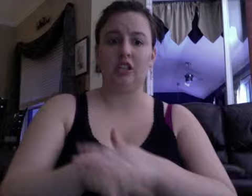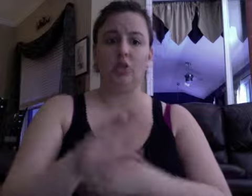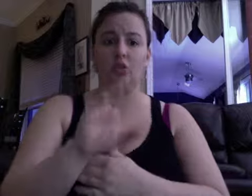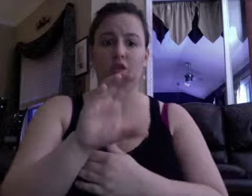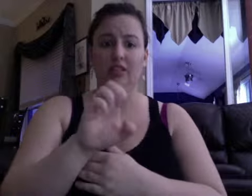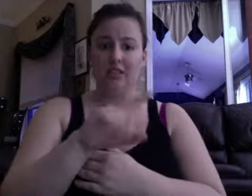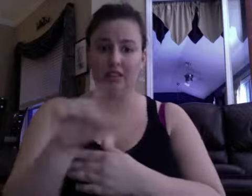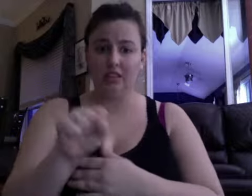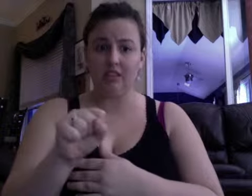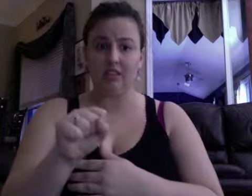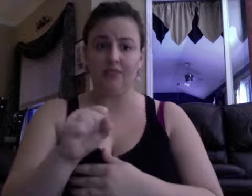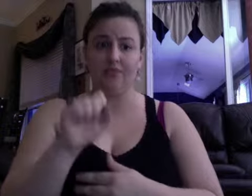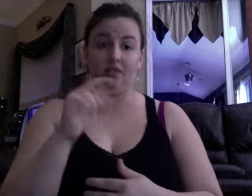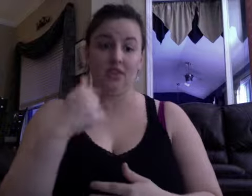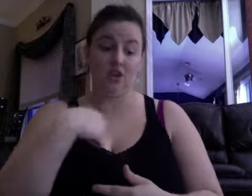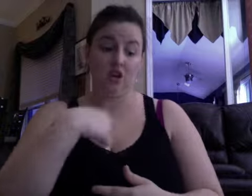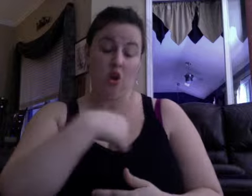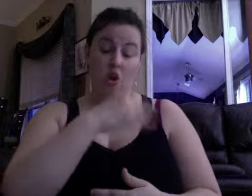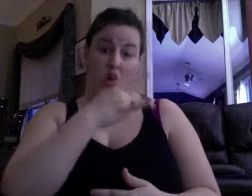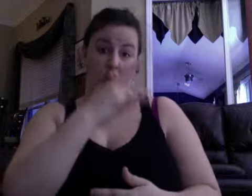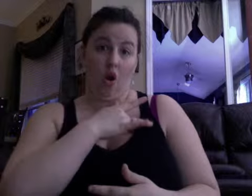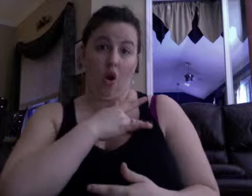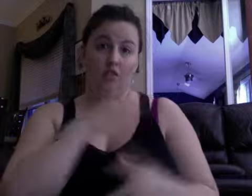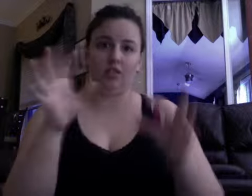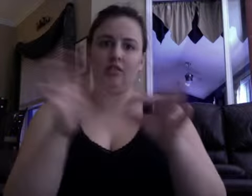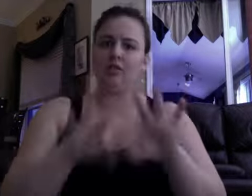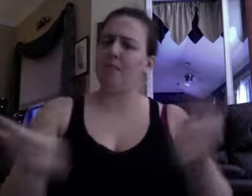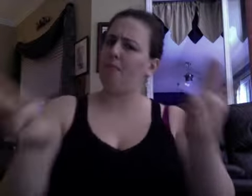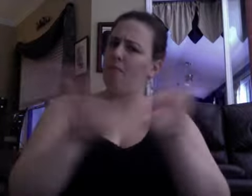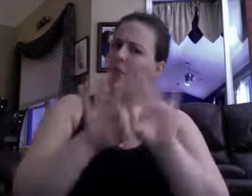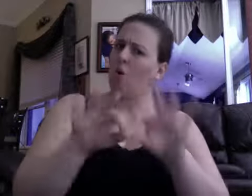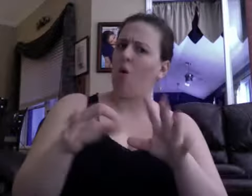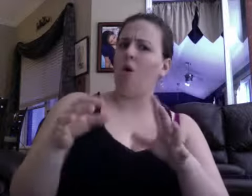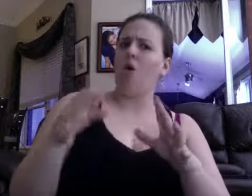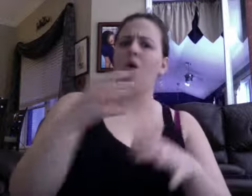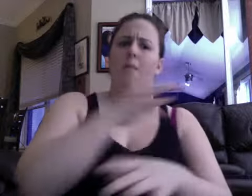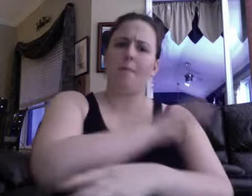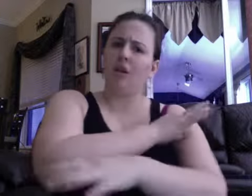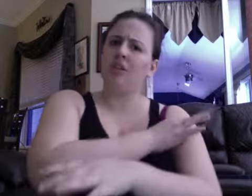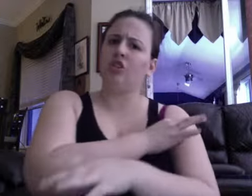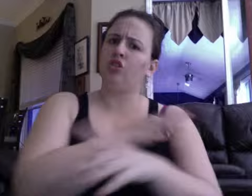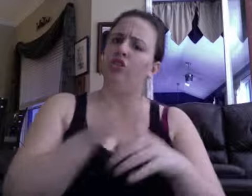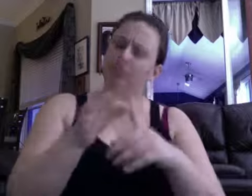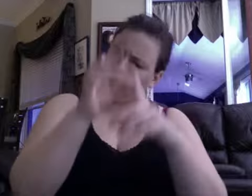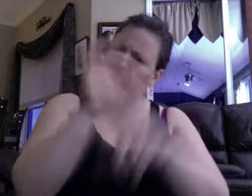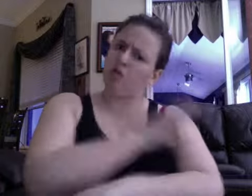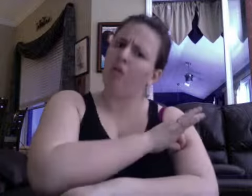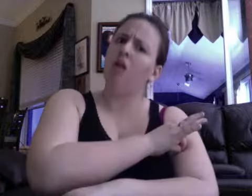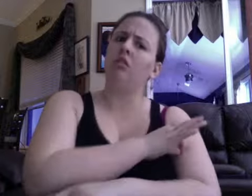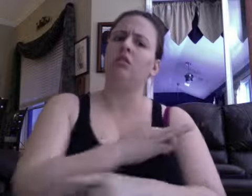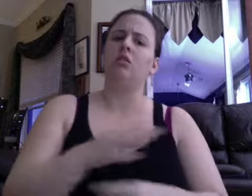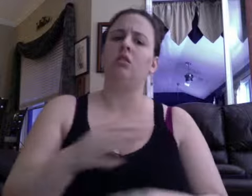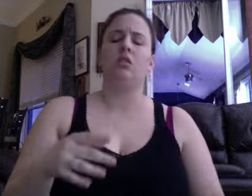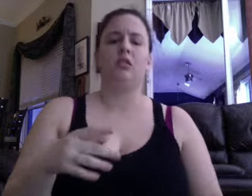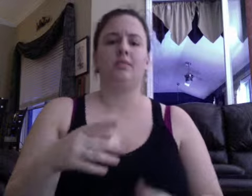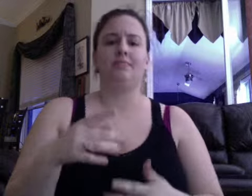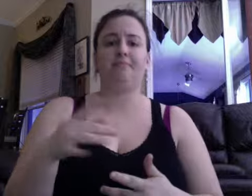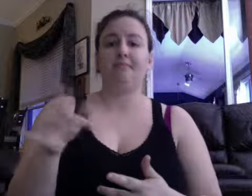special muscle, and it's really just about the size of your fist. That's amazing to think that your heart, that